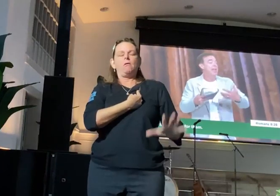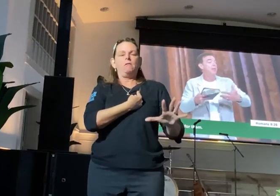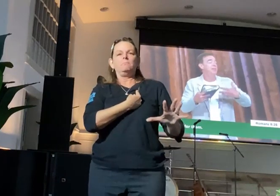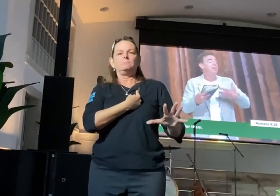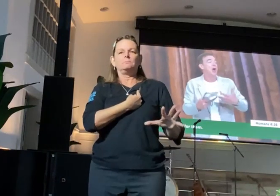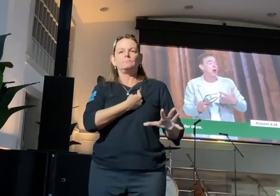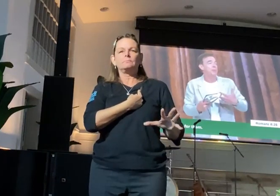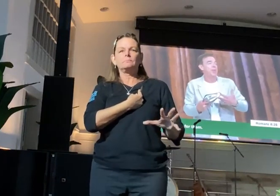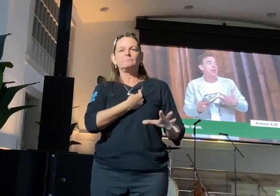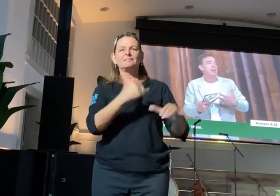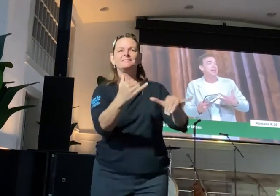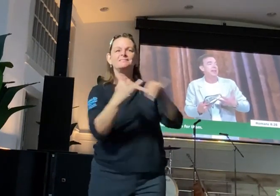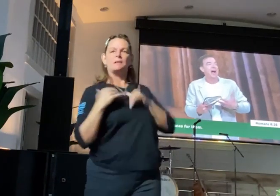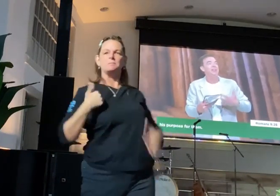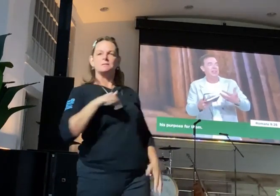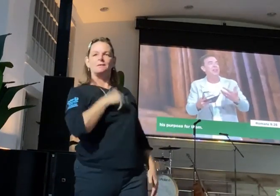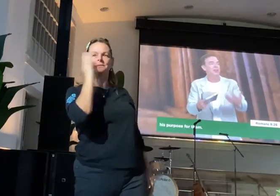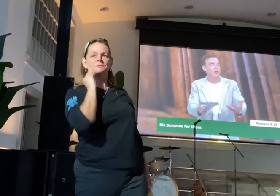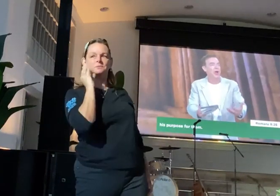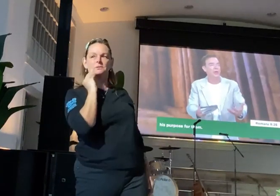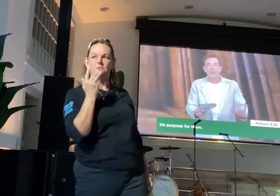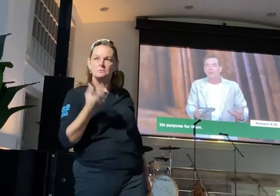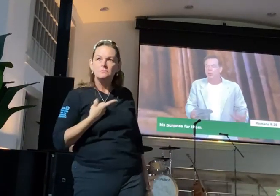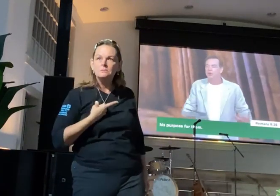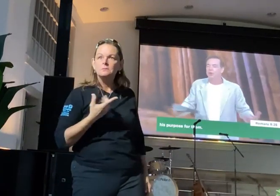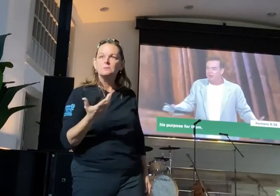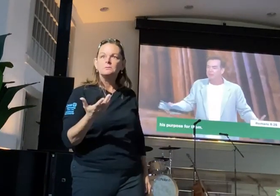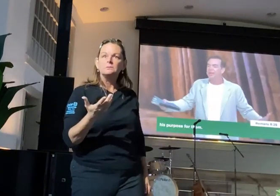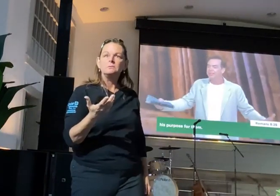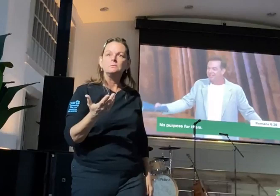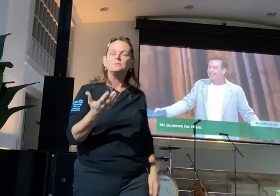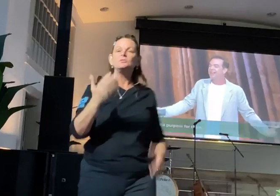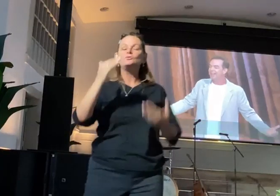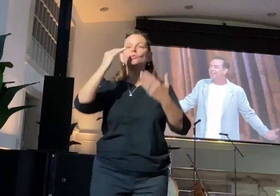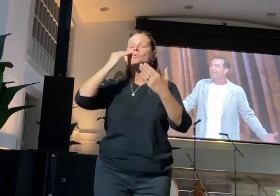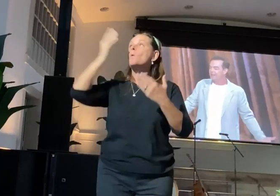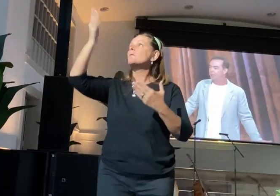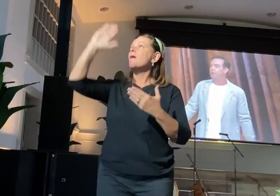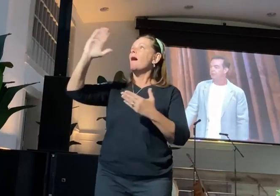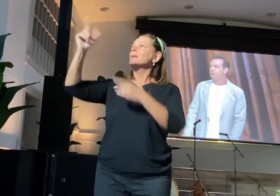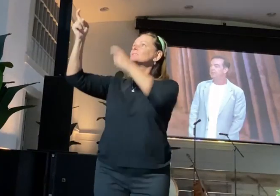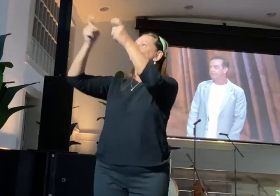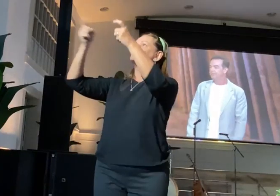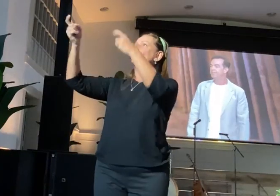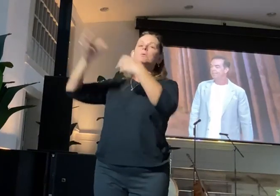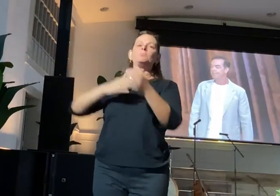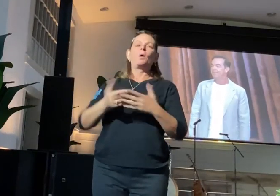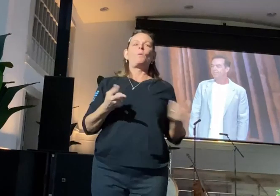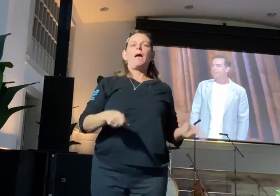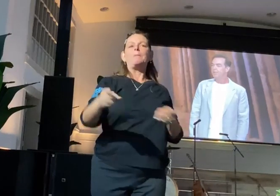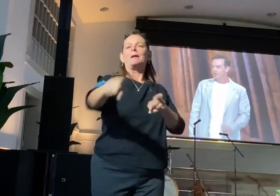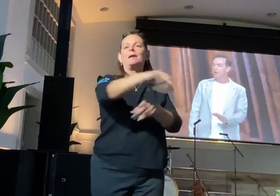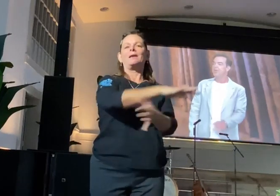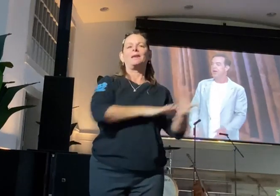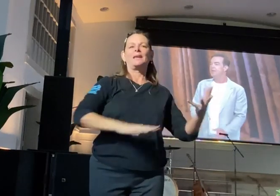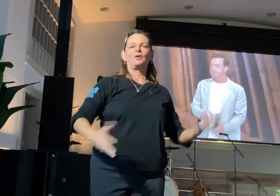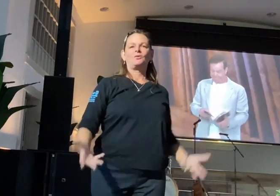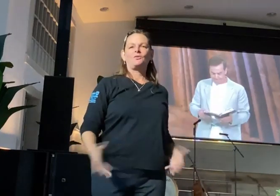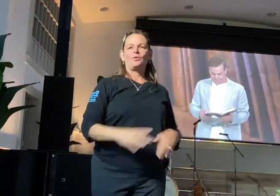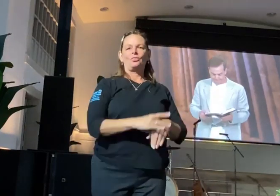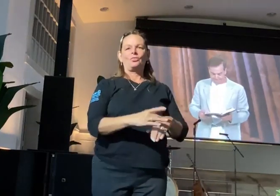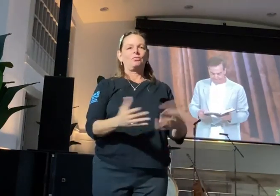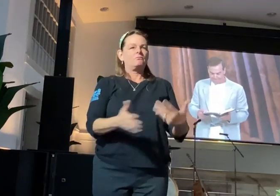that truth. He would have known that God is in control even when your enemy is seated at the table. He would have